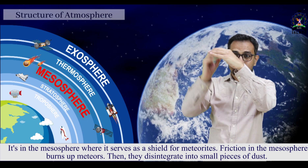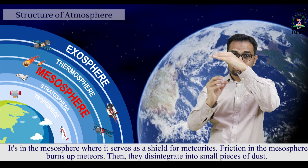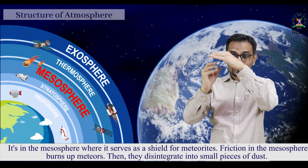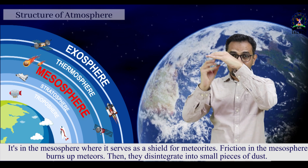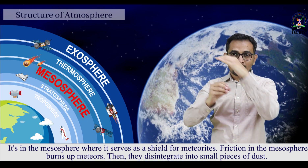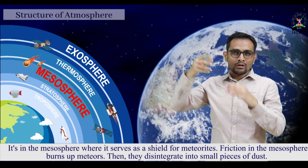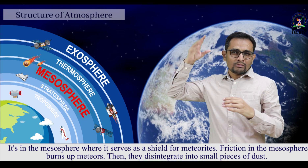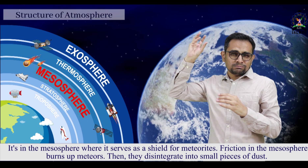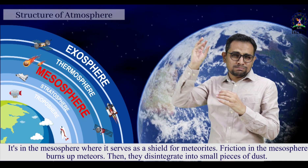dust.